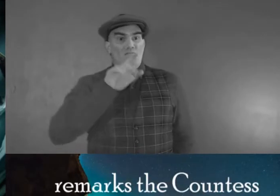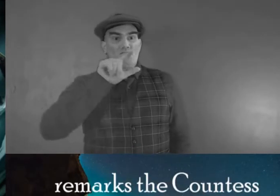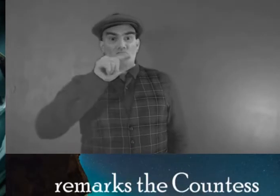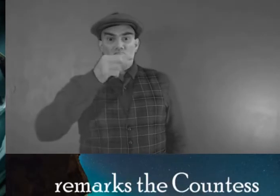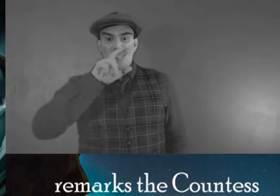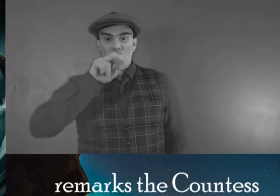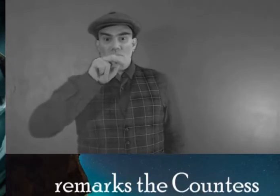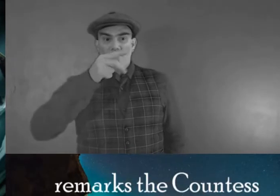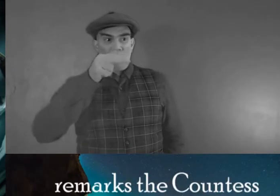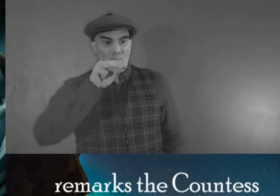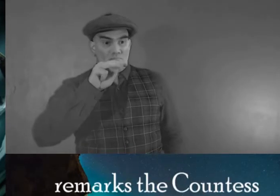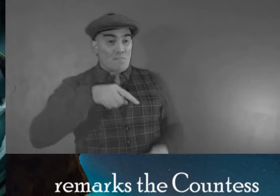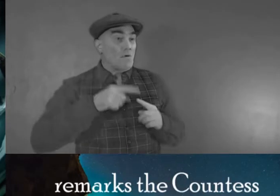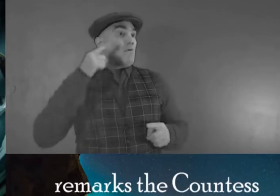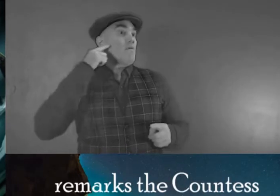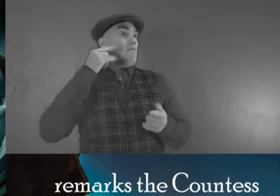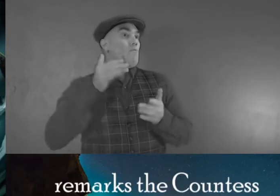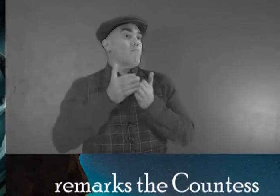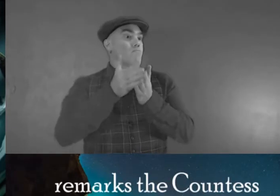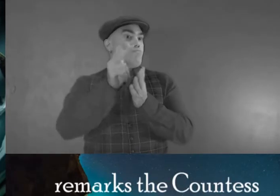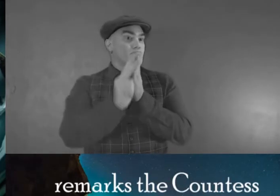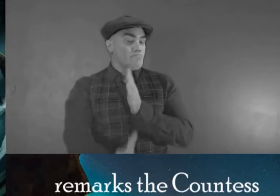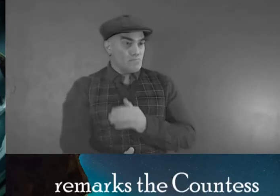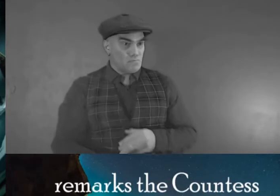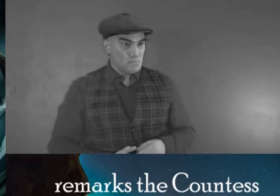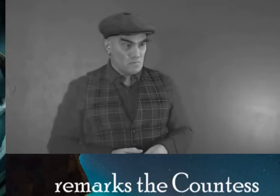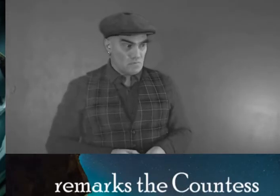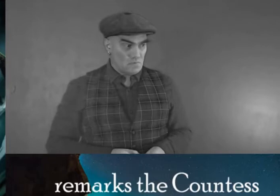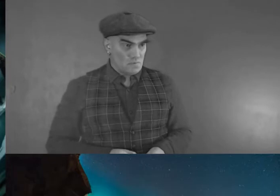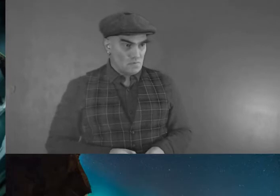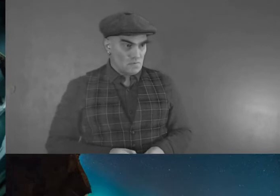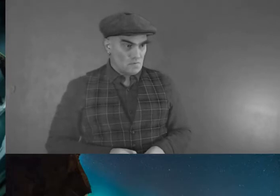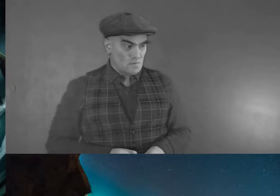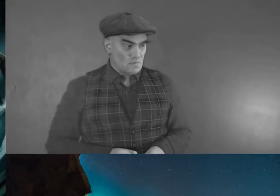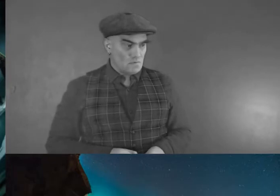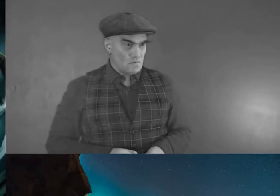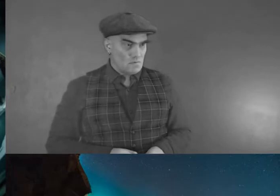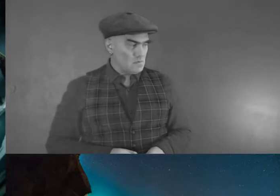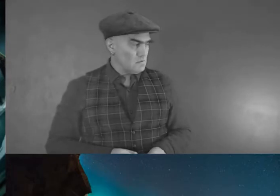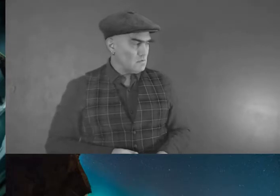the Countess of Random when she hears of the disaster.